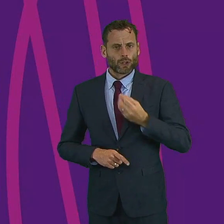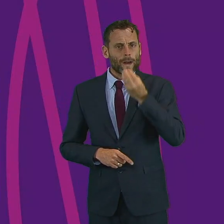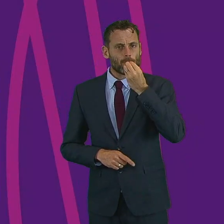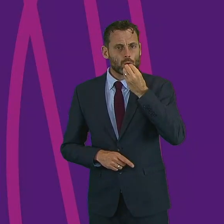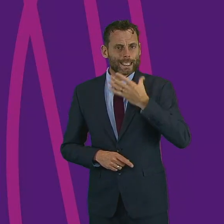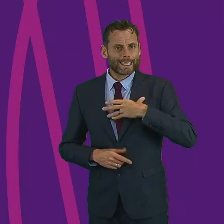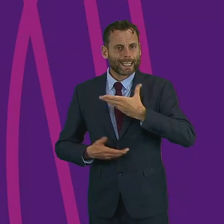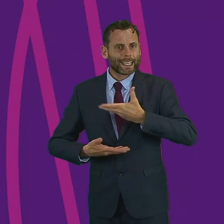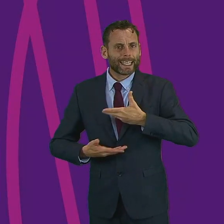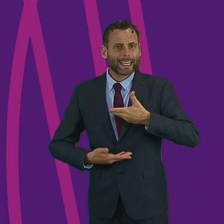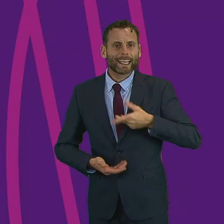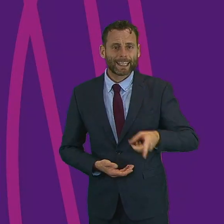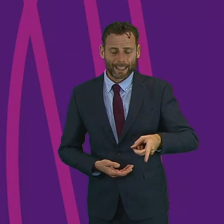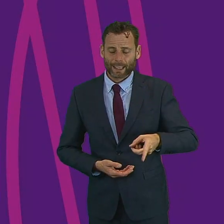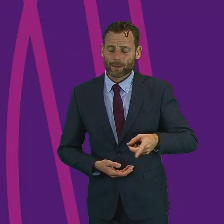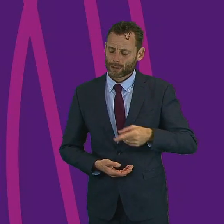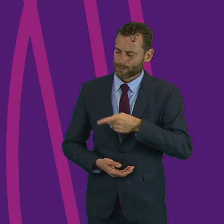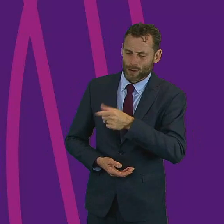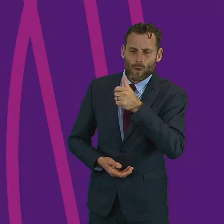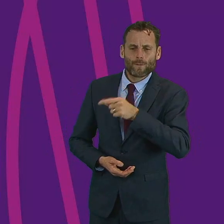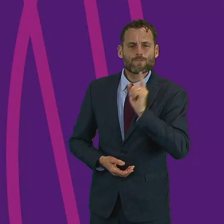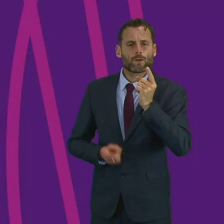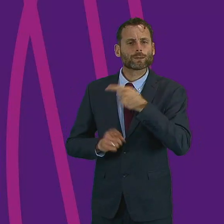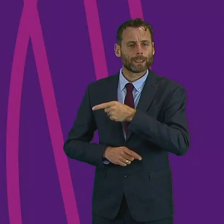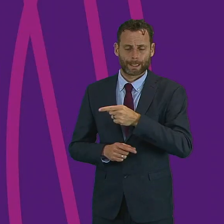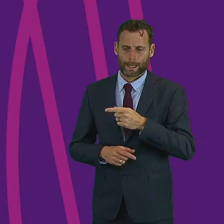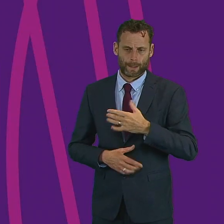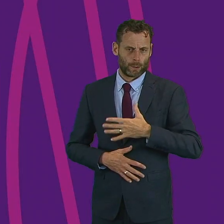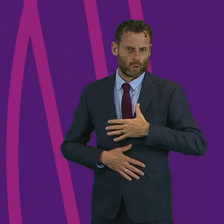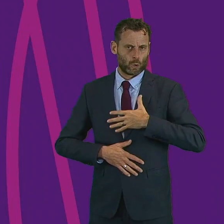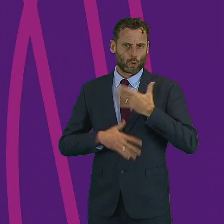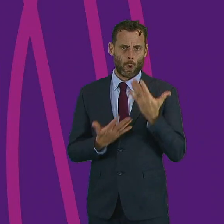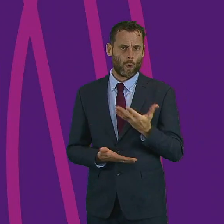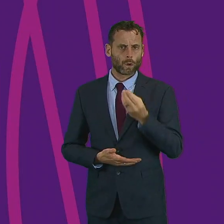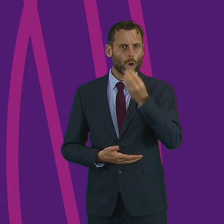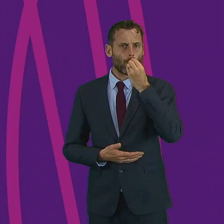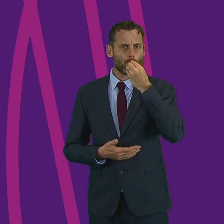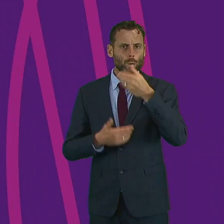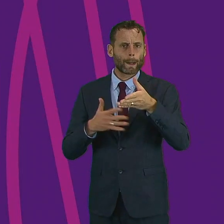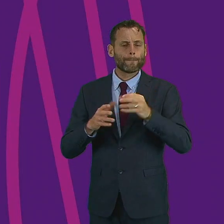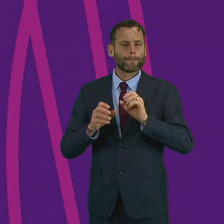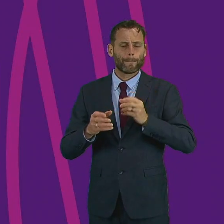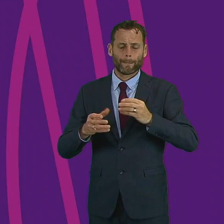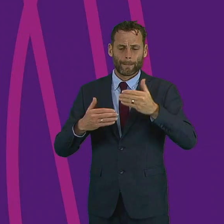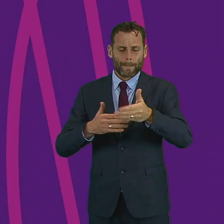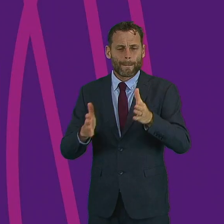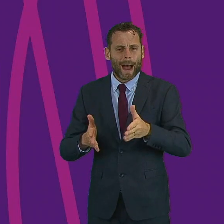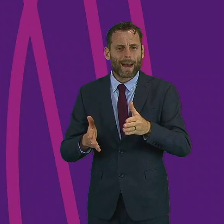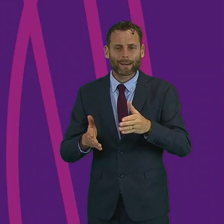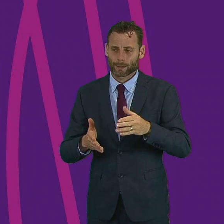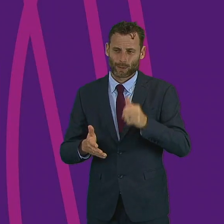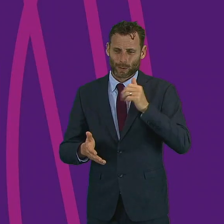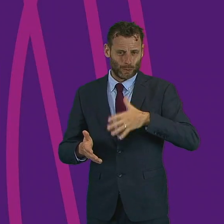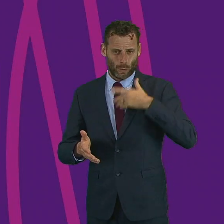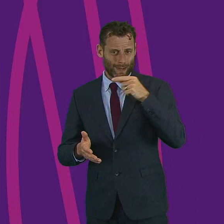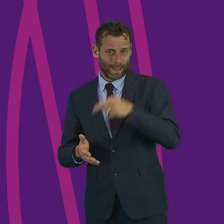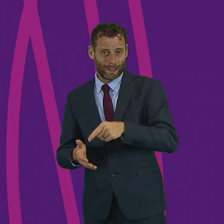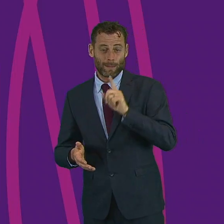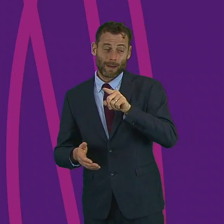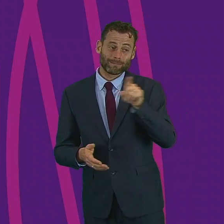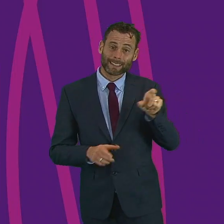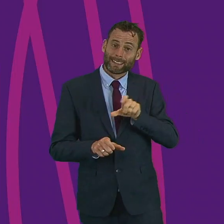again in time for Christmas and New Year? First Minister. I always encourage employers to get round the table and negotiate with